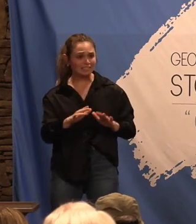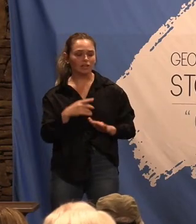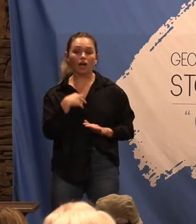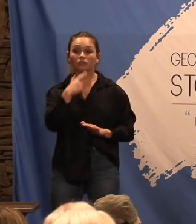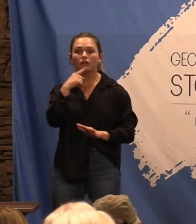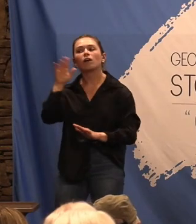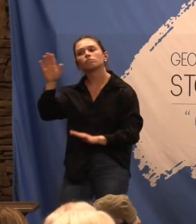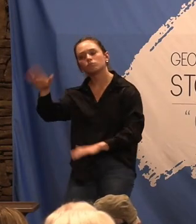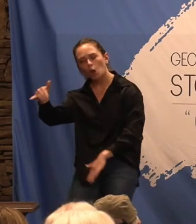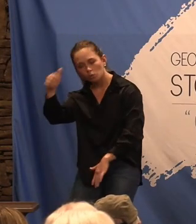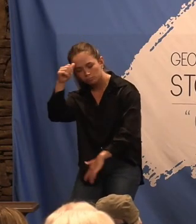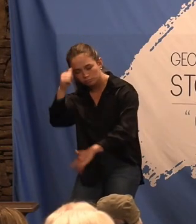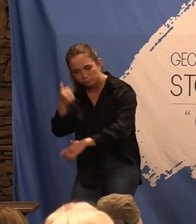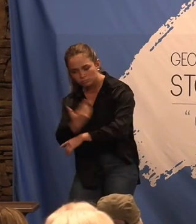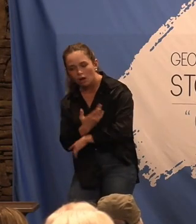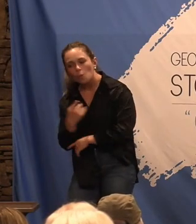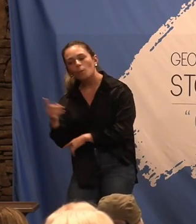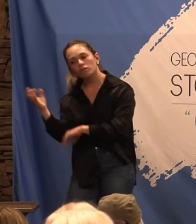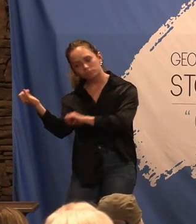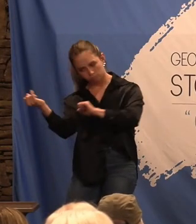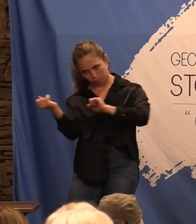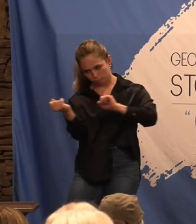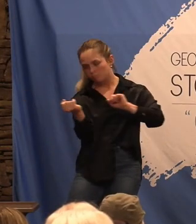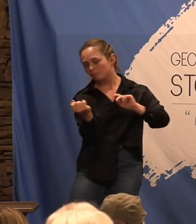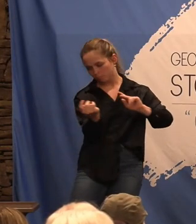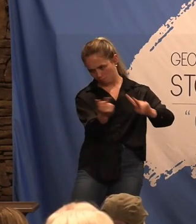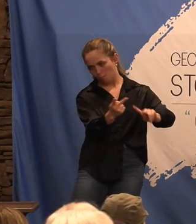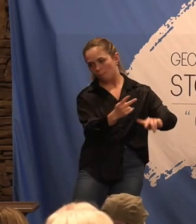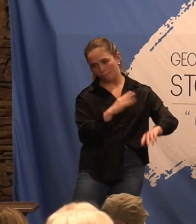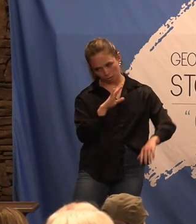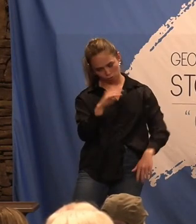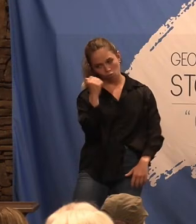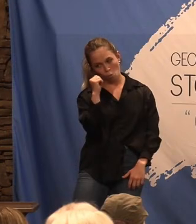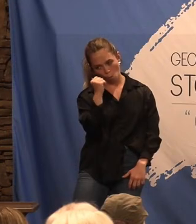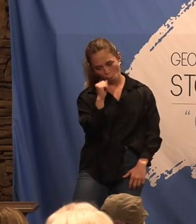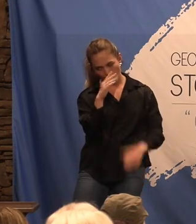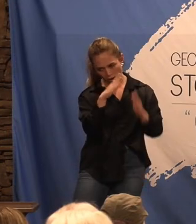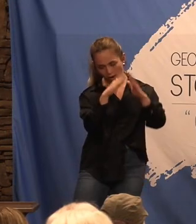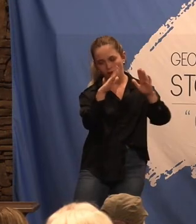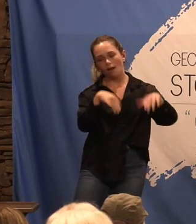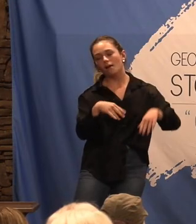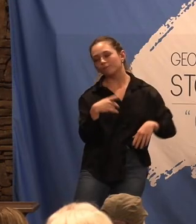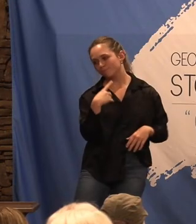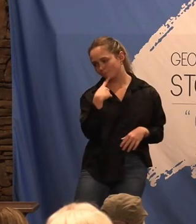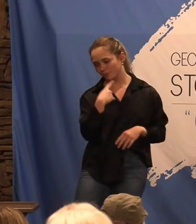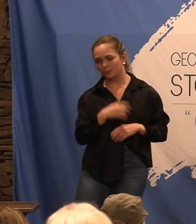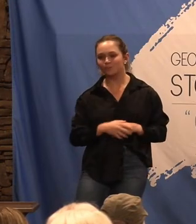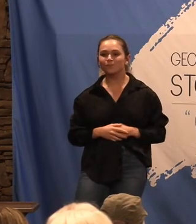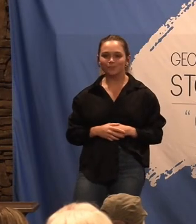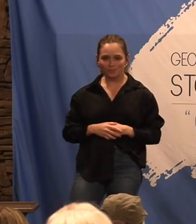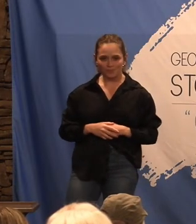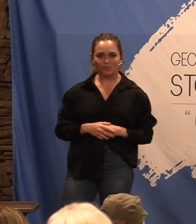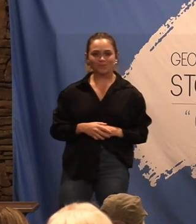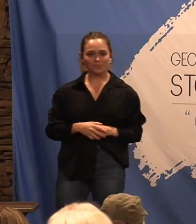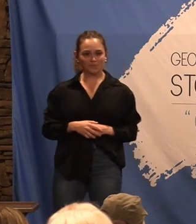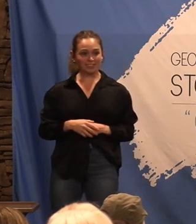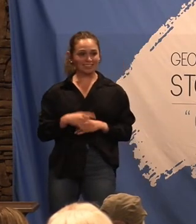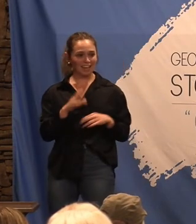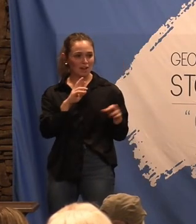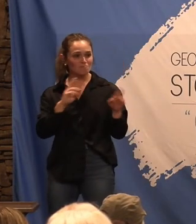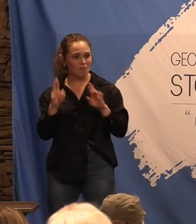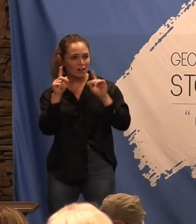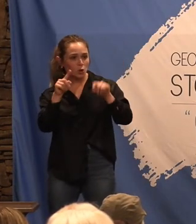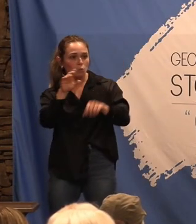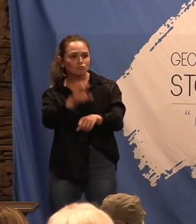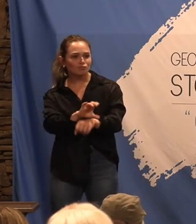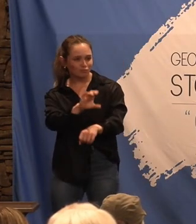now son, we gotta get you back to Aunt Asley's house. He said, we gotta get ready and go